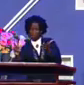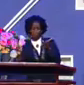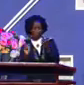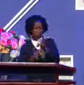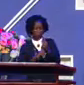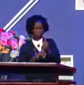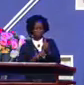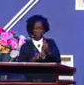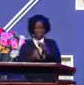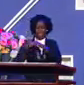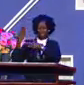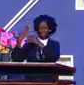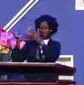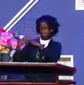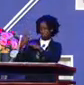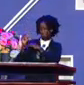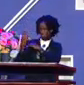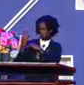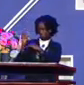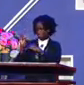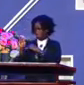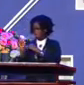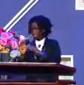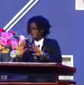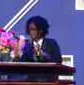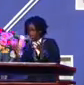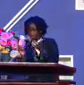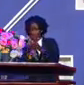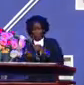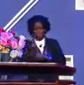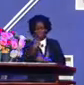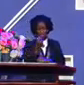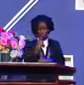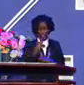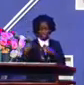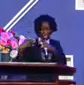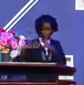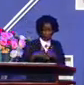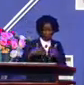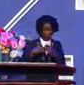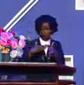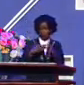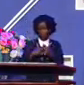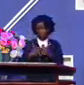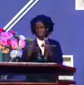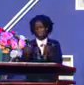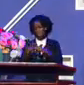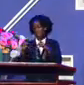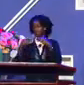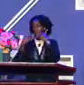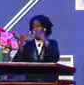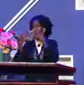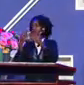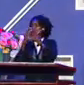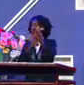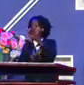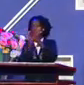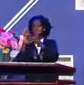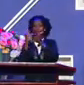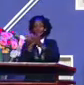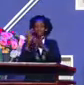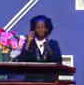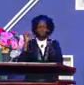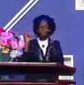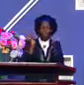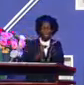twayitamu. We've been discussing with my wife what the treatment we've been going through. Najo chali kirwazamu obwongo naye twebazamu kama olwa doctor